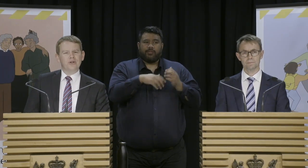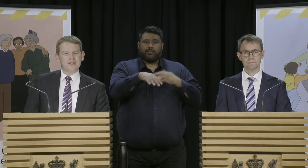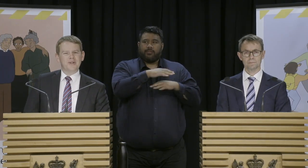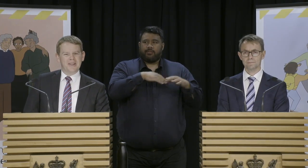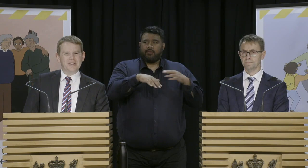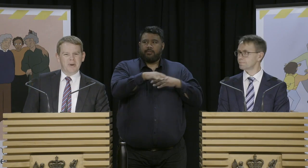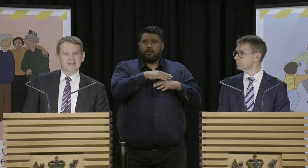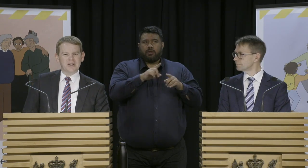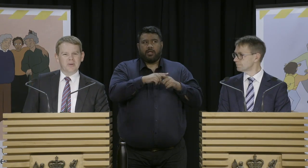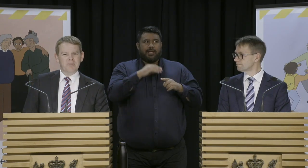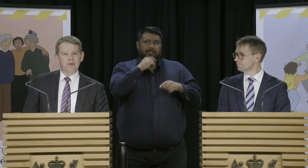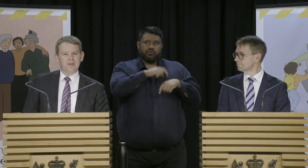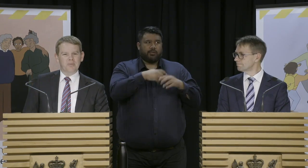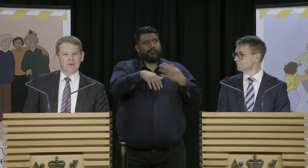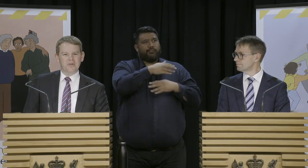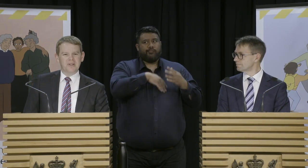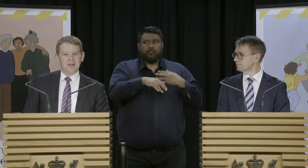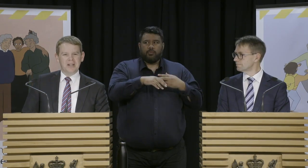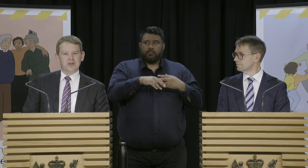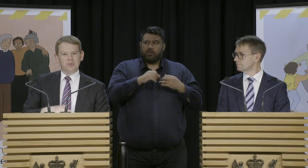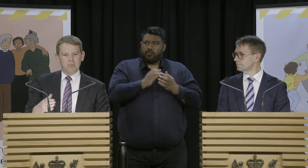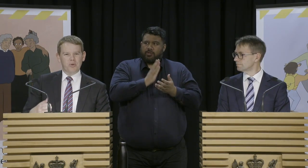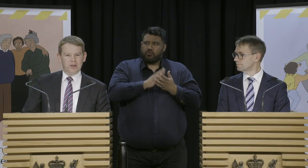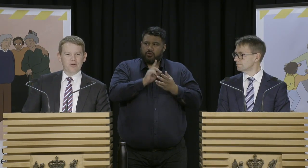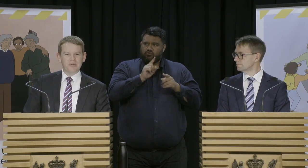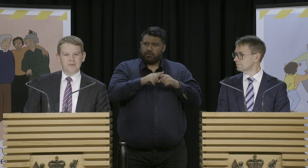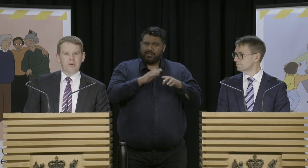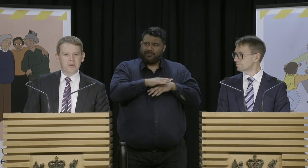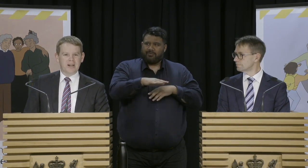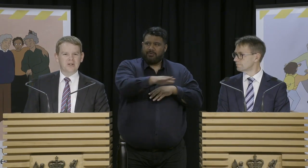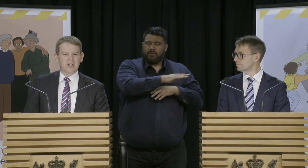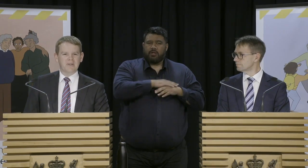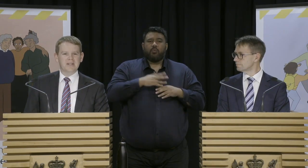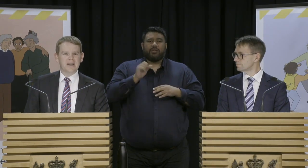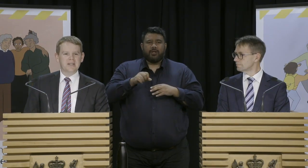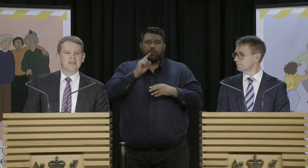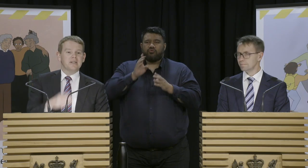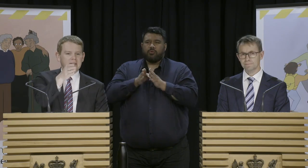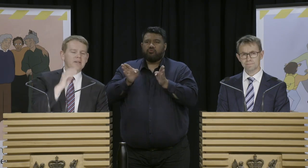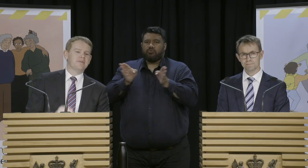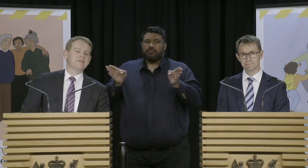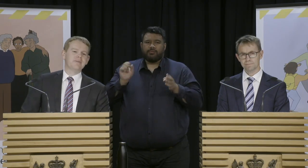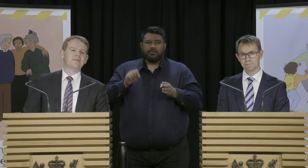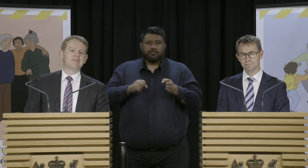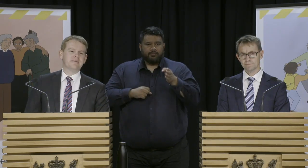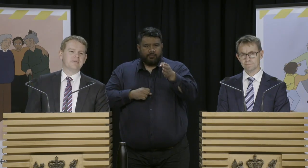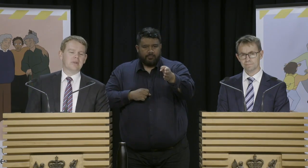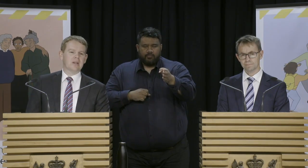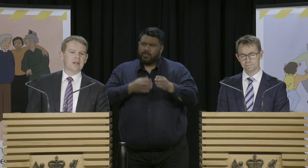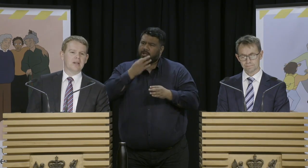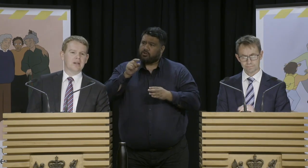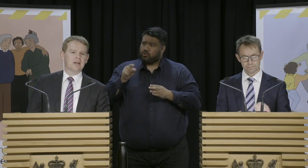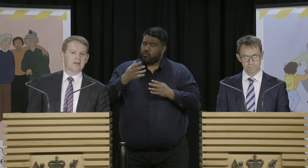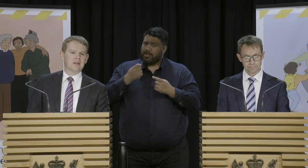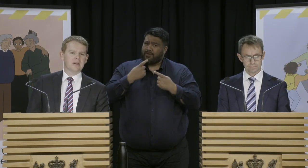more options in that space as we move into broader groups of the population being vaccinated. Yeah. Data